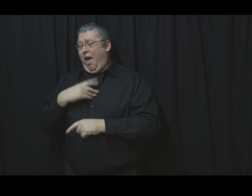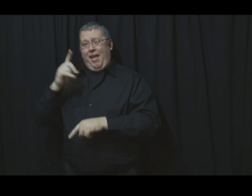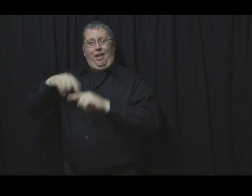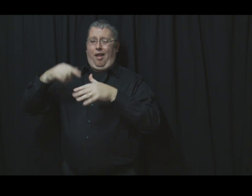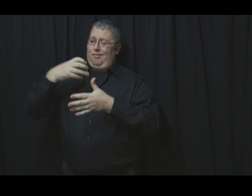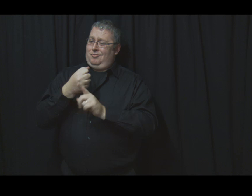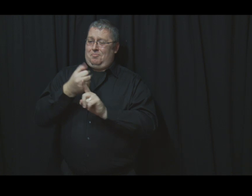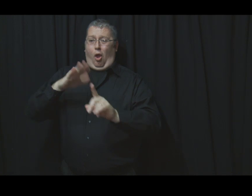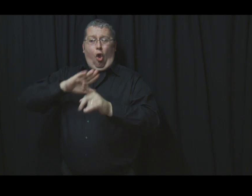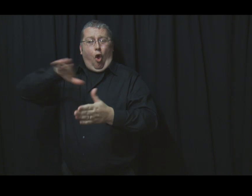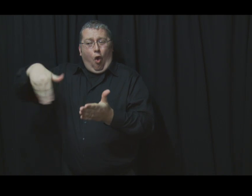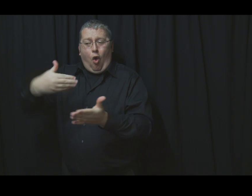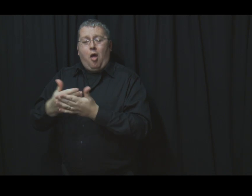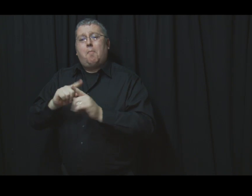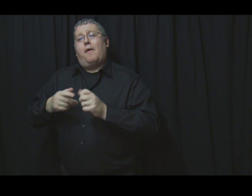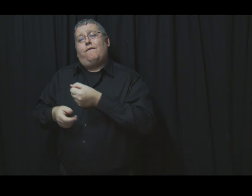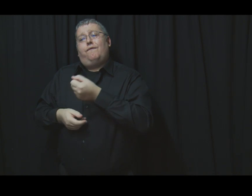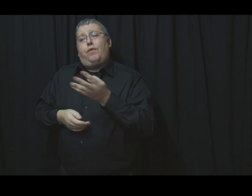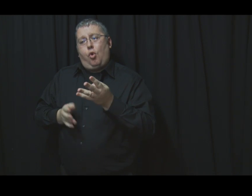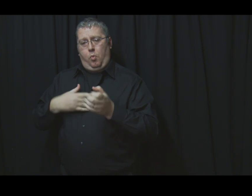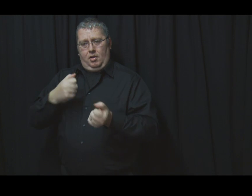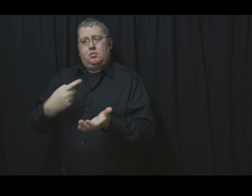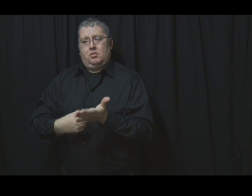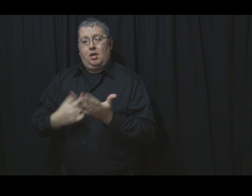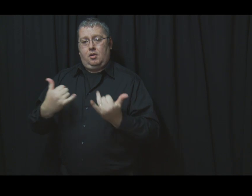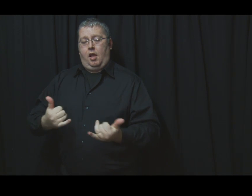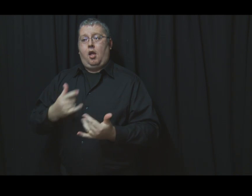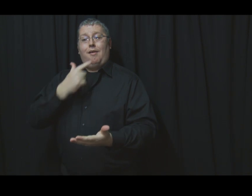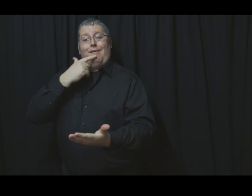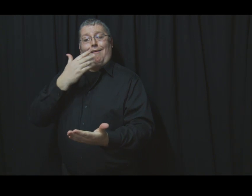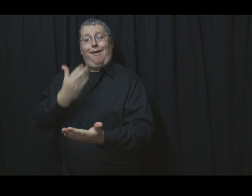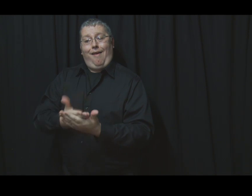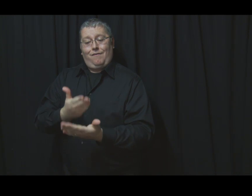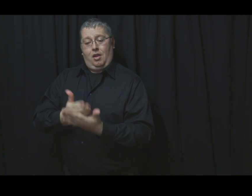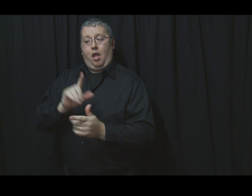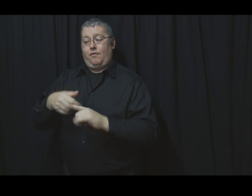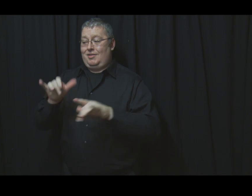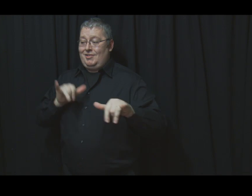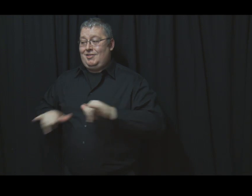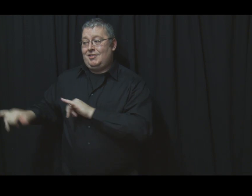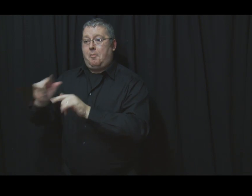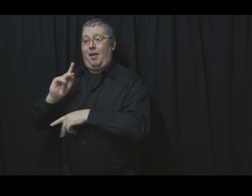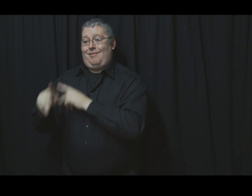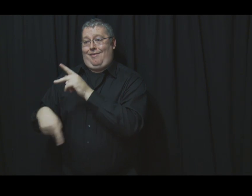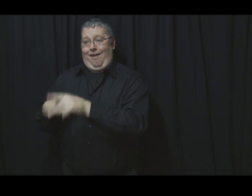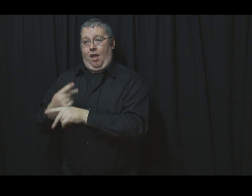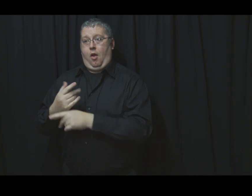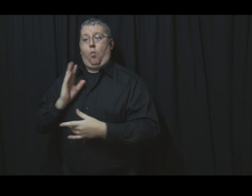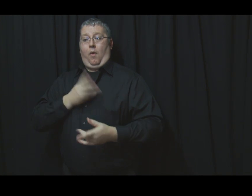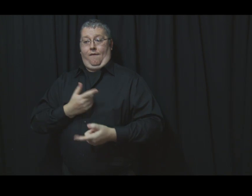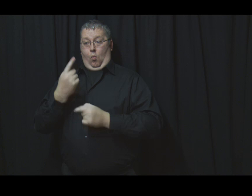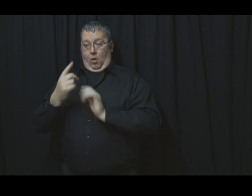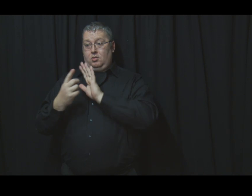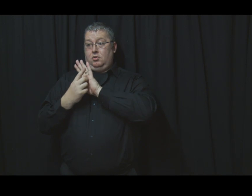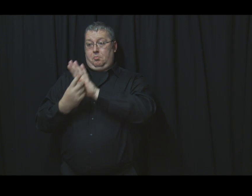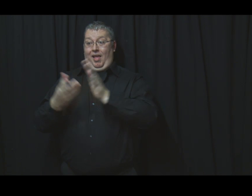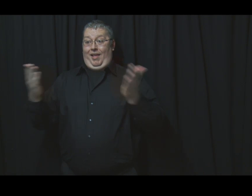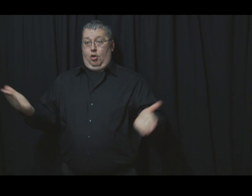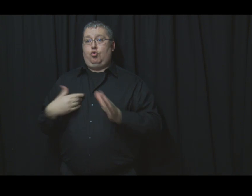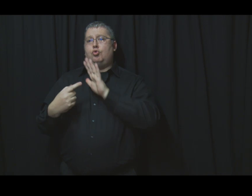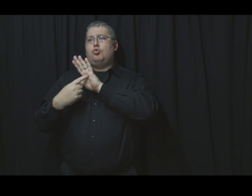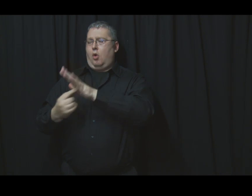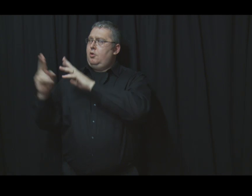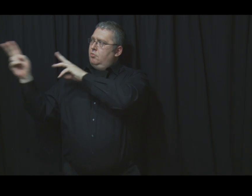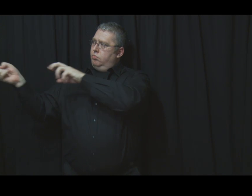their kind, evidence confirming that. In the Creation Museum, we have a display featuring replicas, actually,